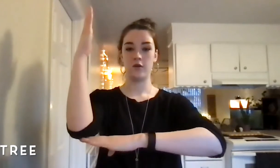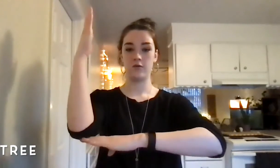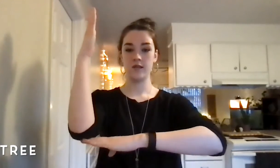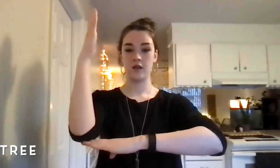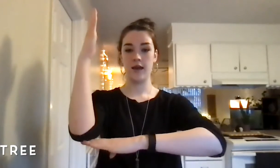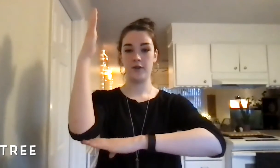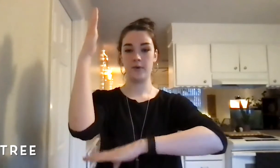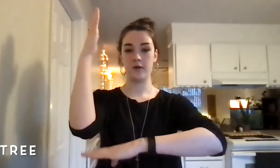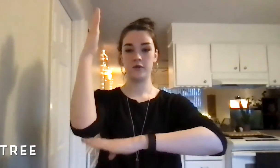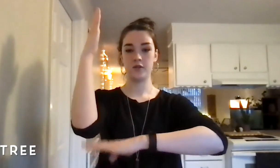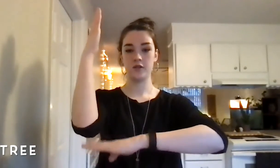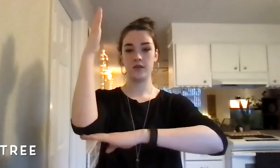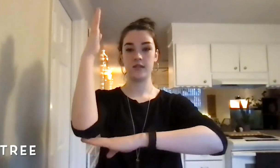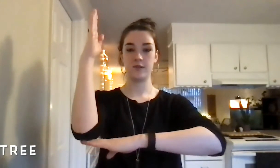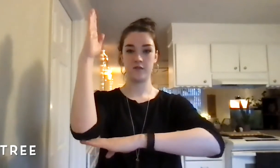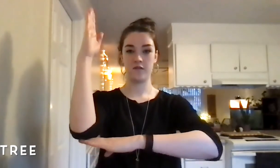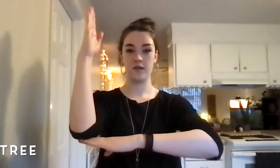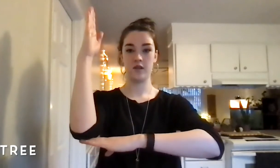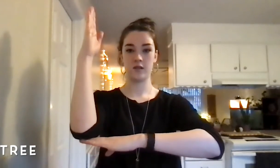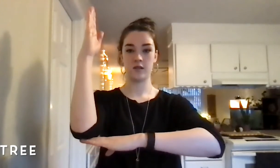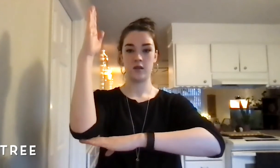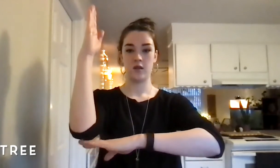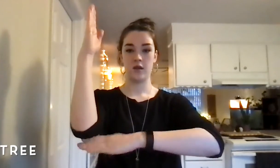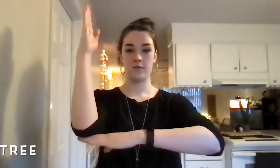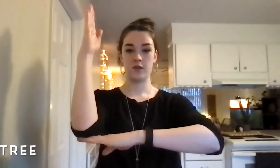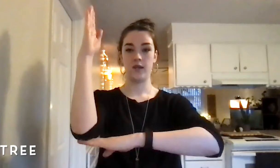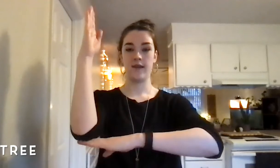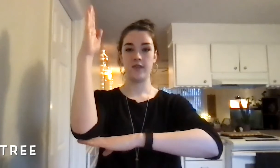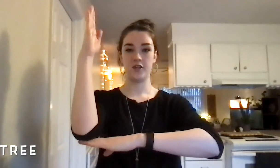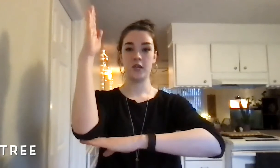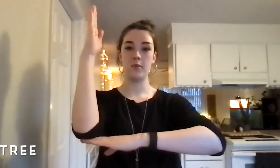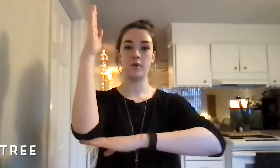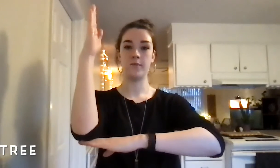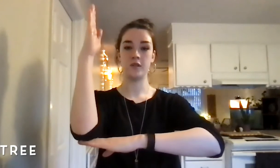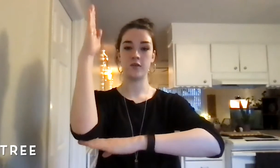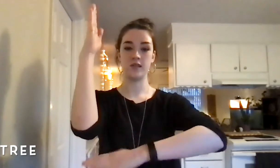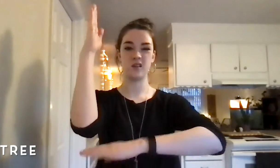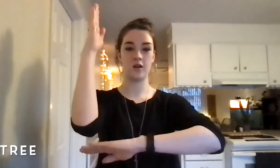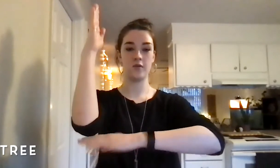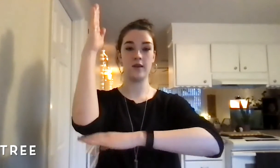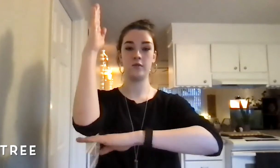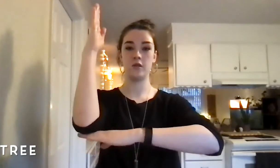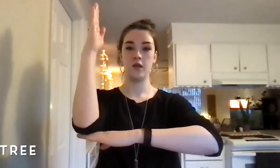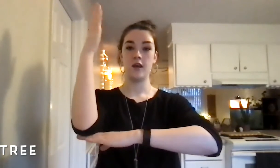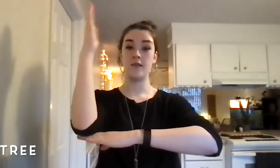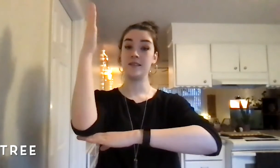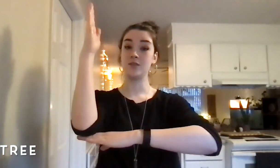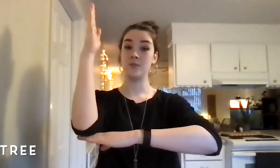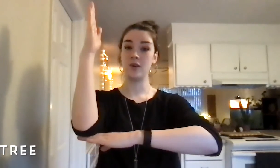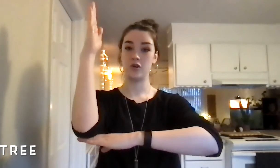to rest our elbow just on the tips of our fingers, so we get this shape. So this is our ground, and then this is going to be our